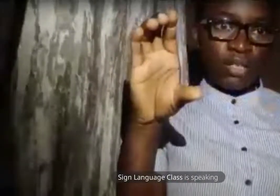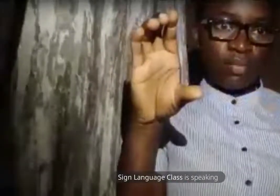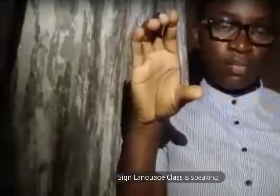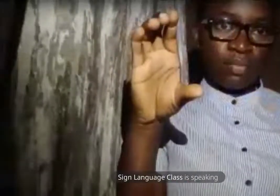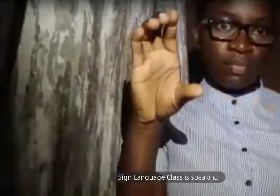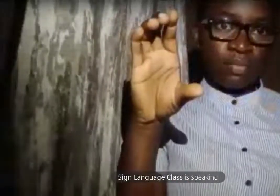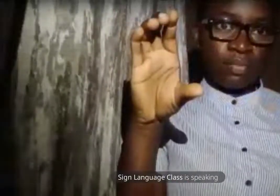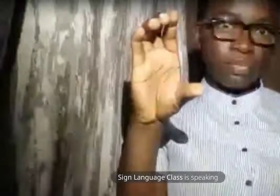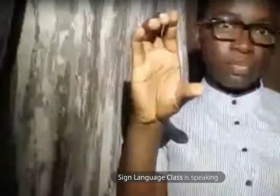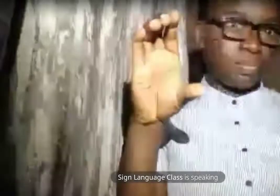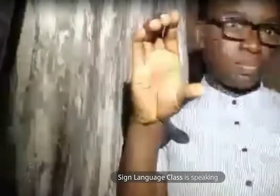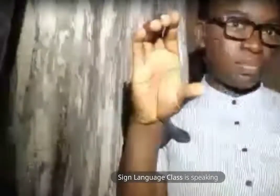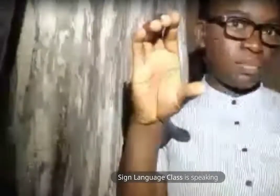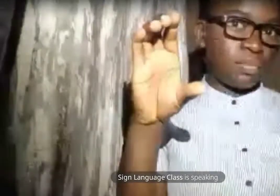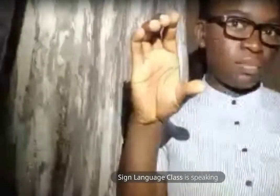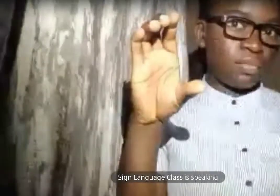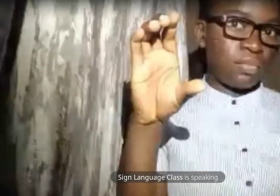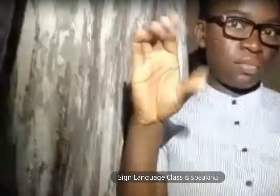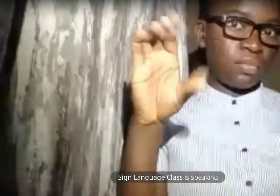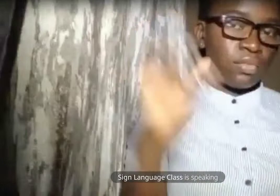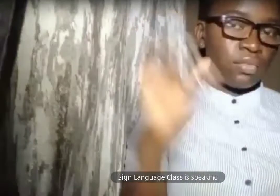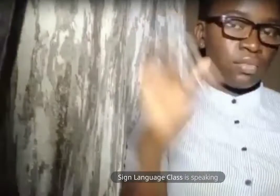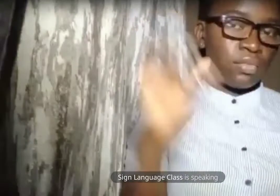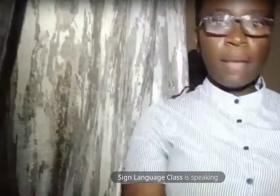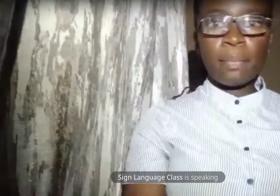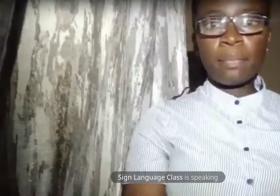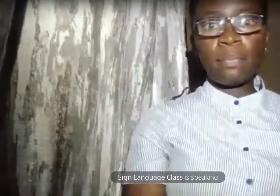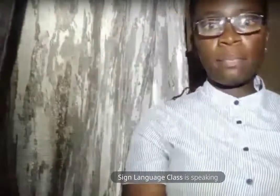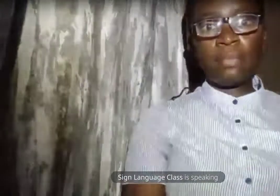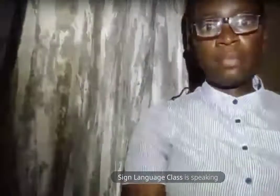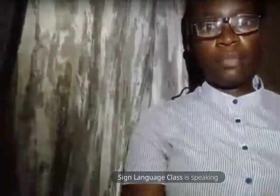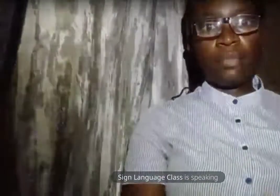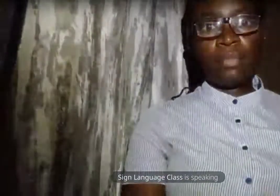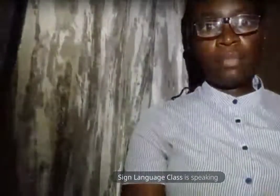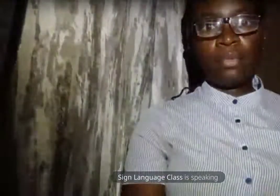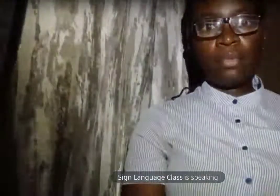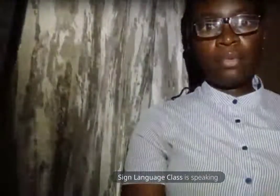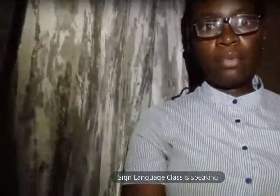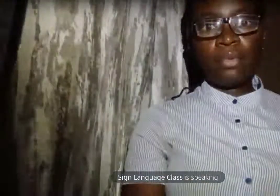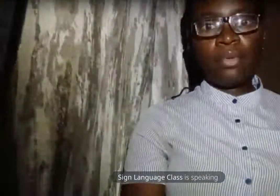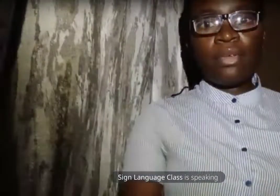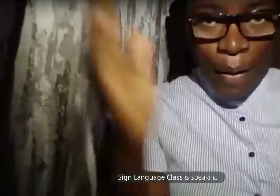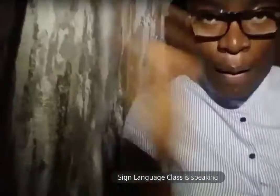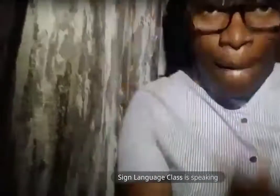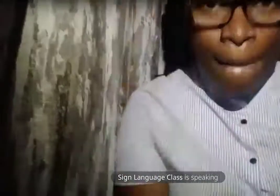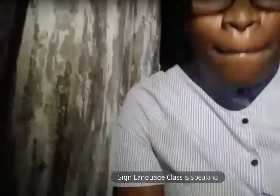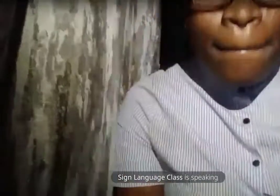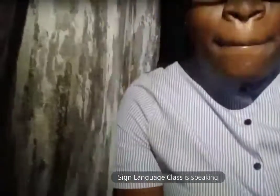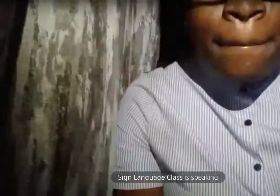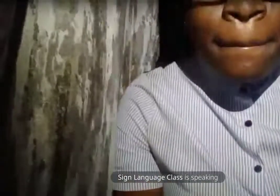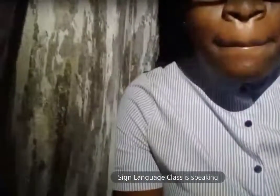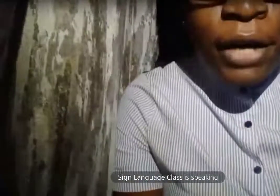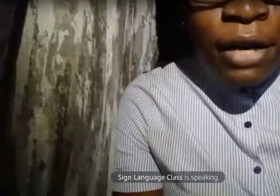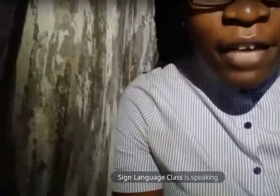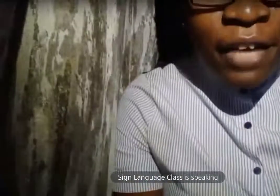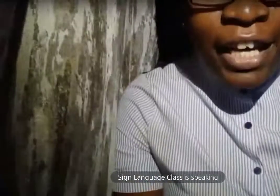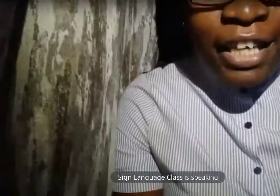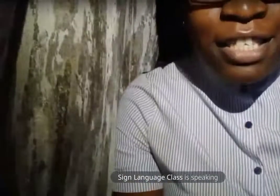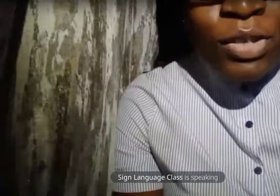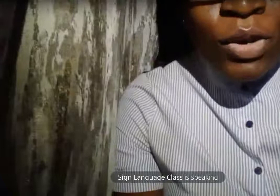lot of Yeah? students complain coming into me, even privately. They can't see you. Perfect. So endurance, kindly continue. I They guess can't see